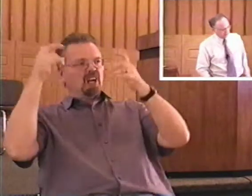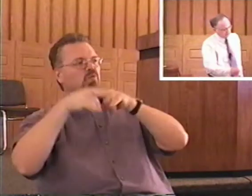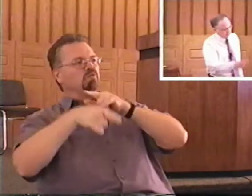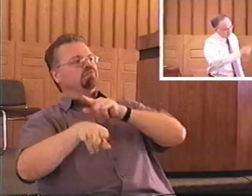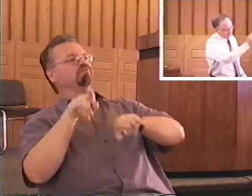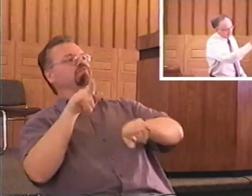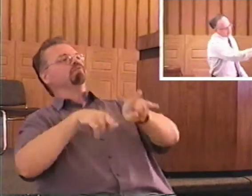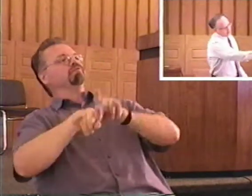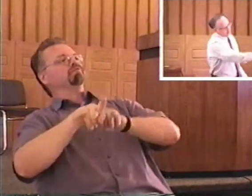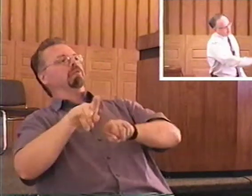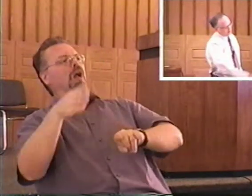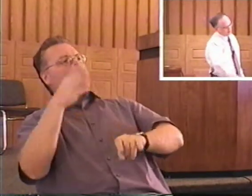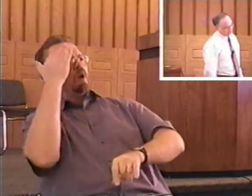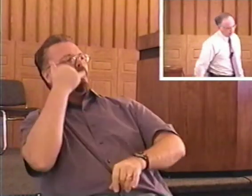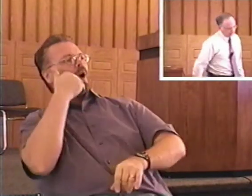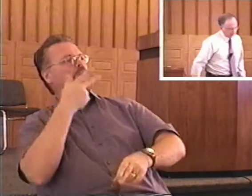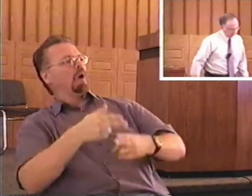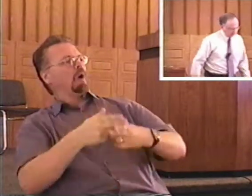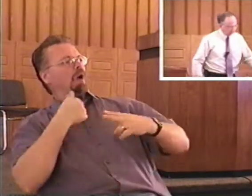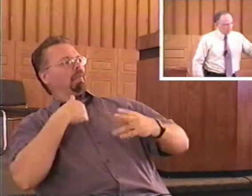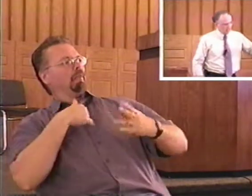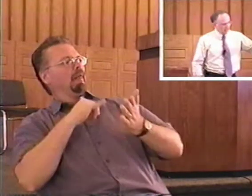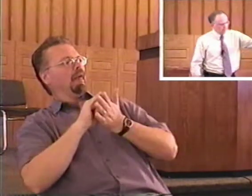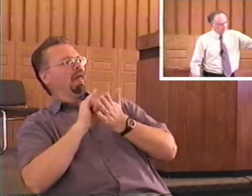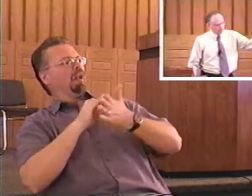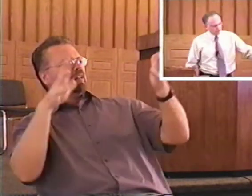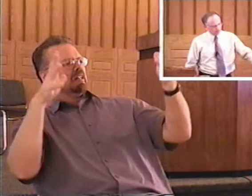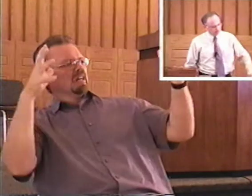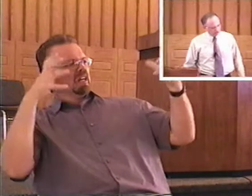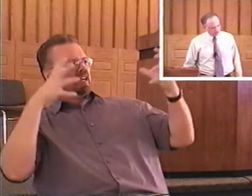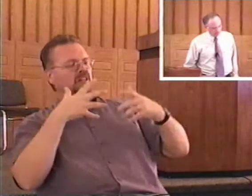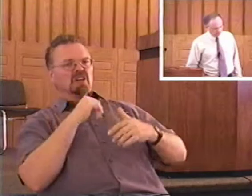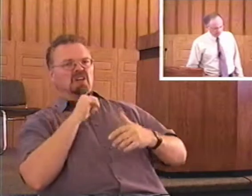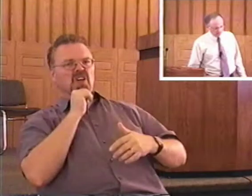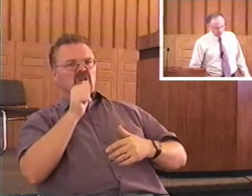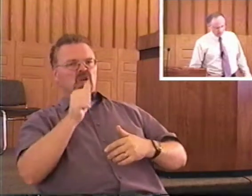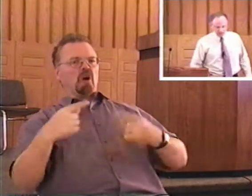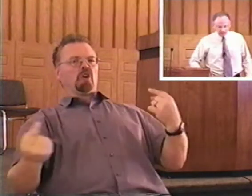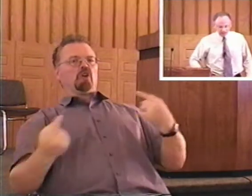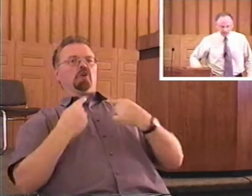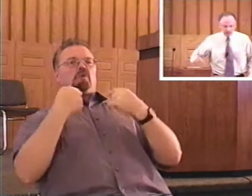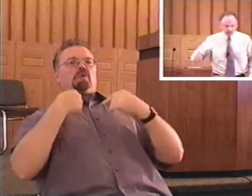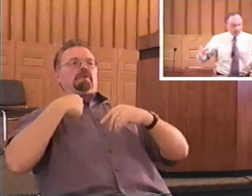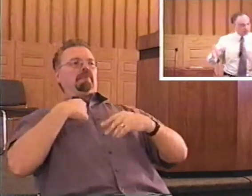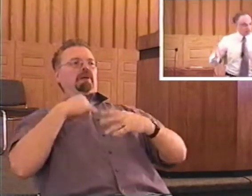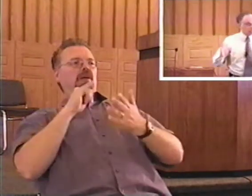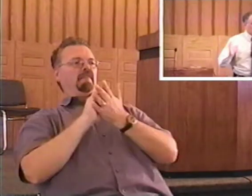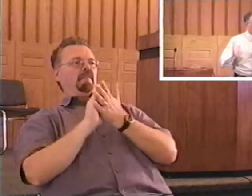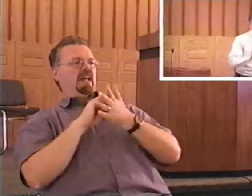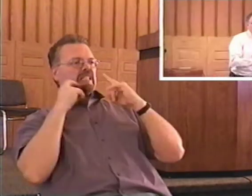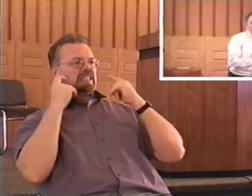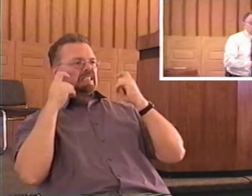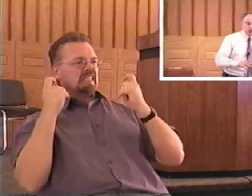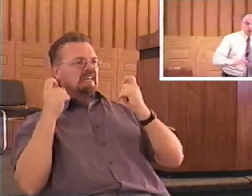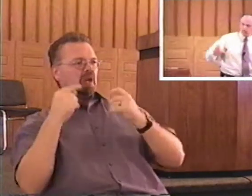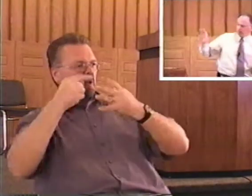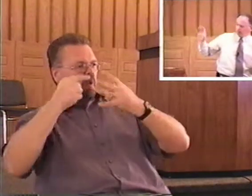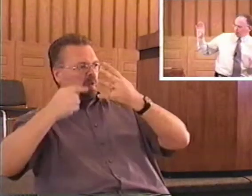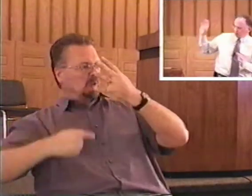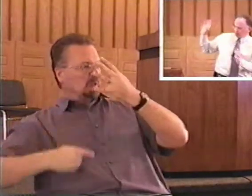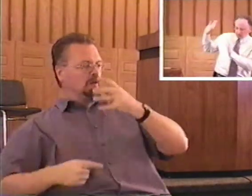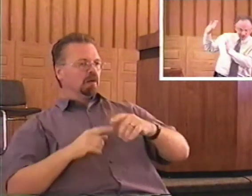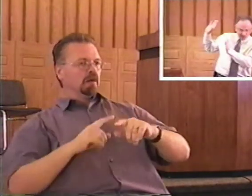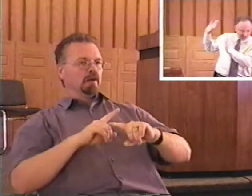dare you call us this? How dare you say we're this? How dare you accuse us of these sins? And Jesus turns to